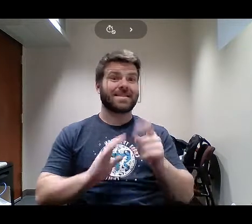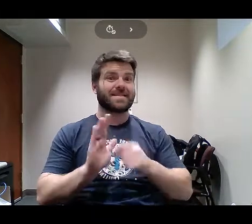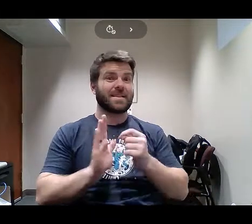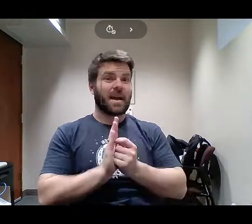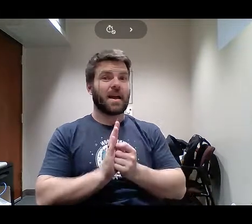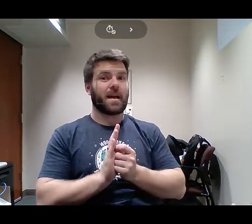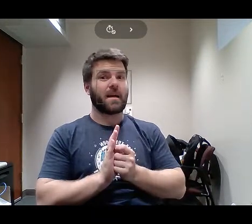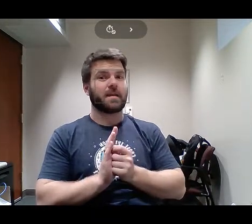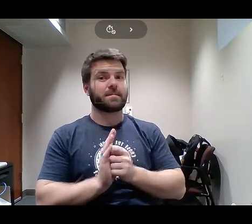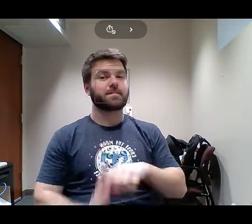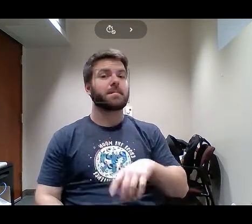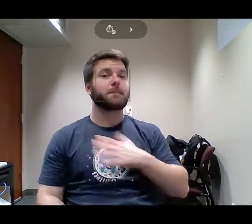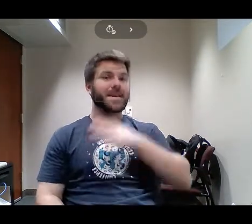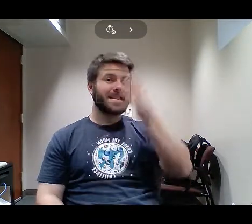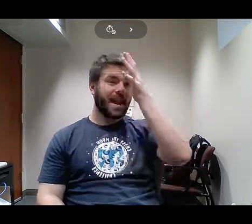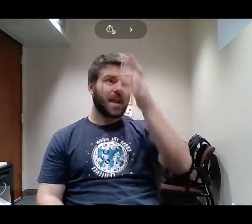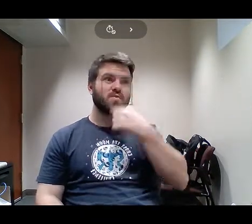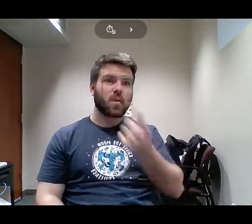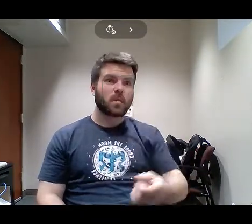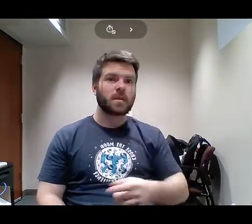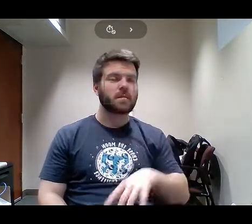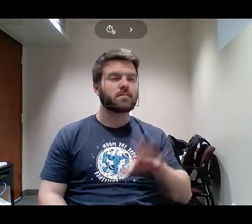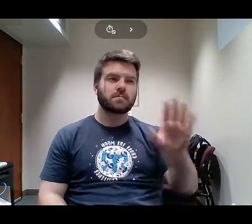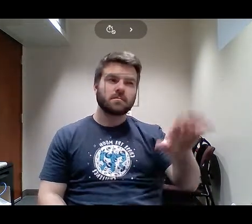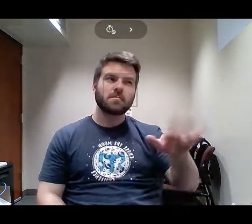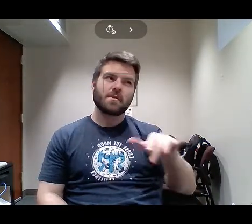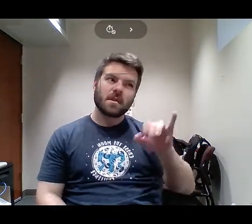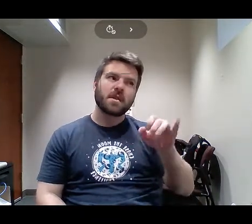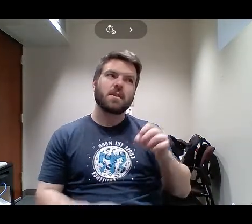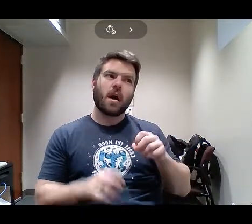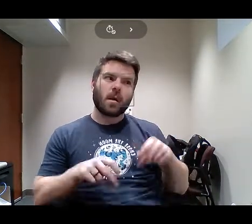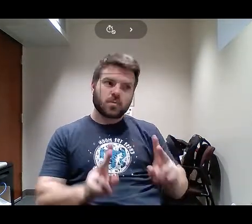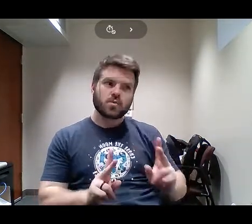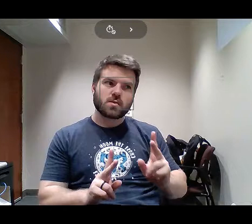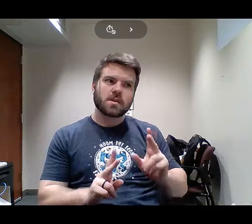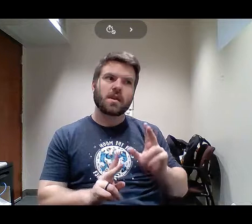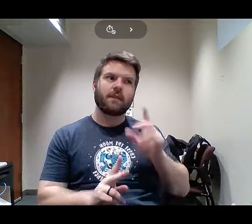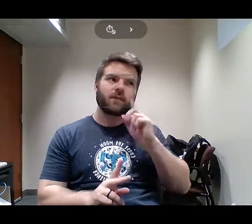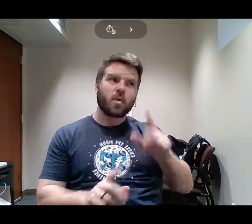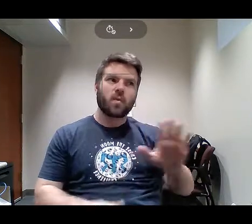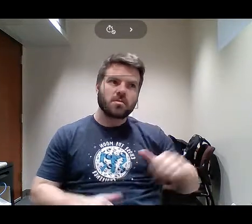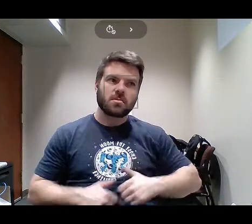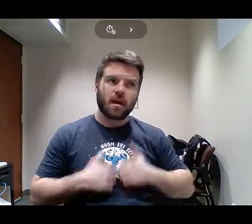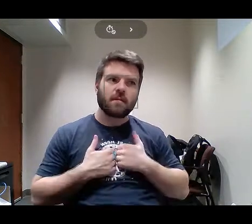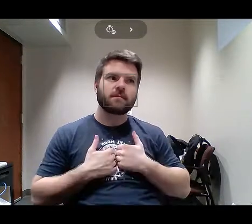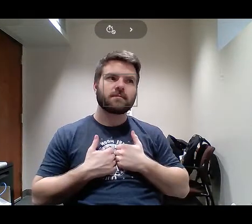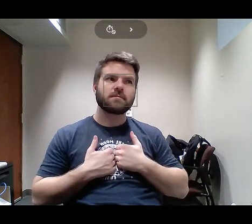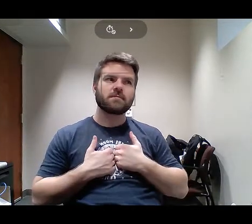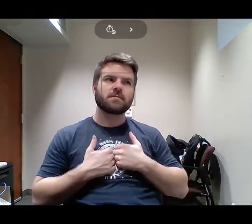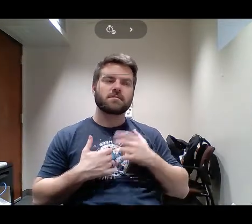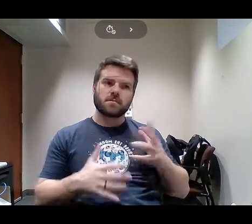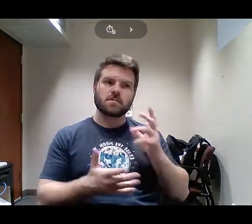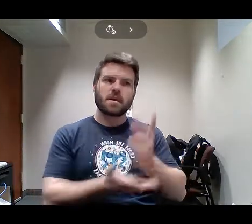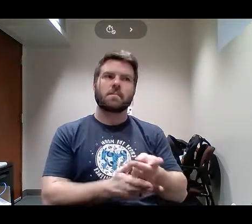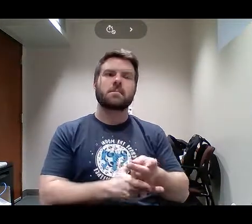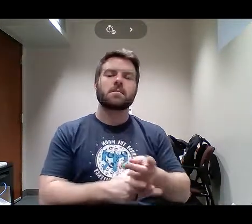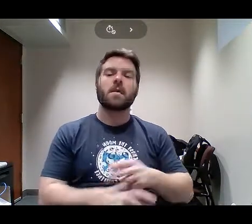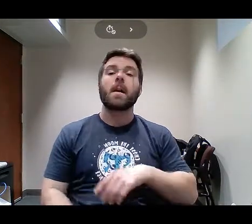better keep that job. And my boss was saying, this is the nightly news. You're an anchor, not a social worker. Just do your job.